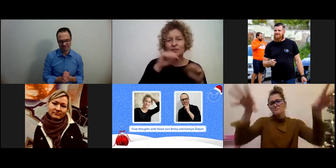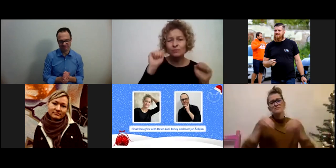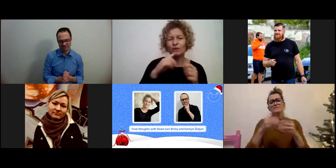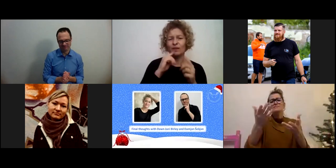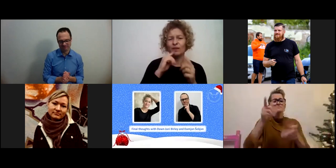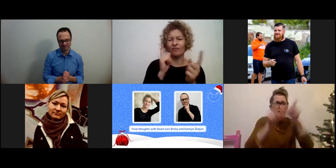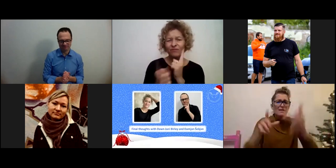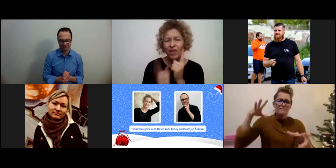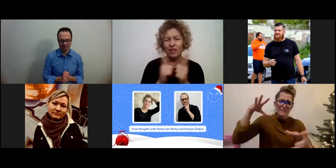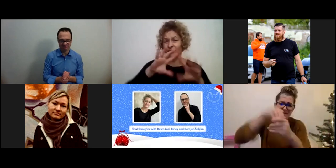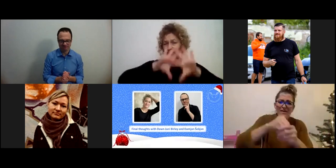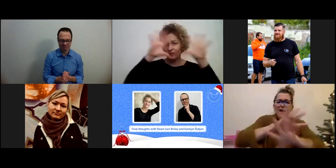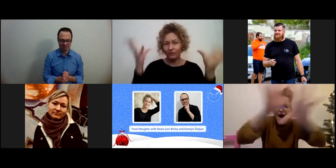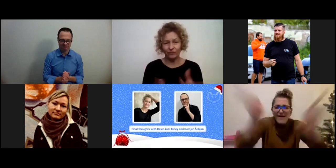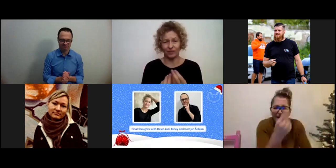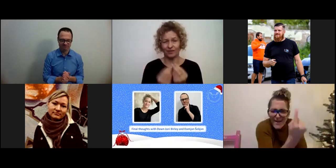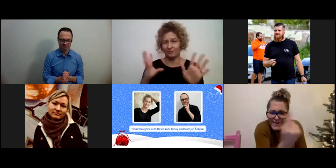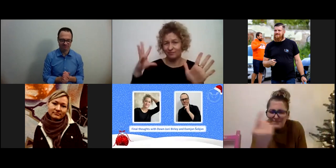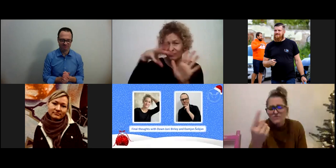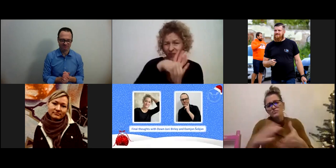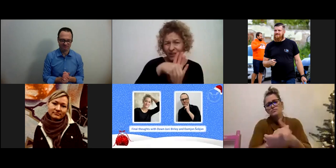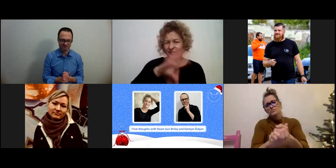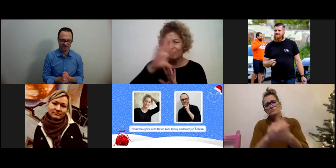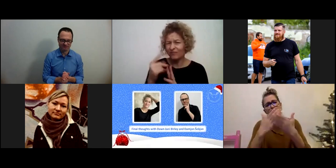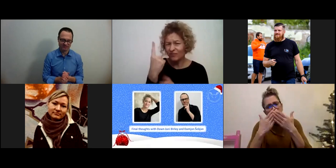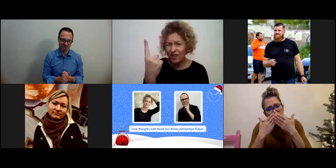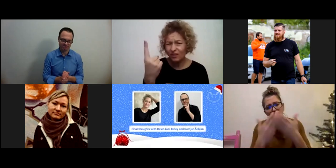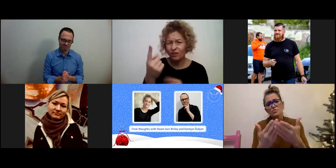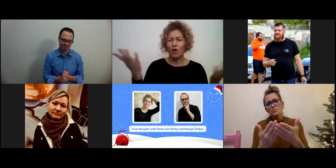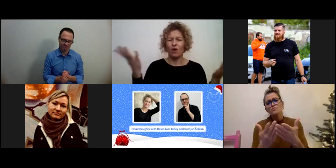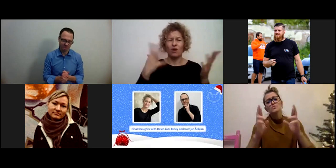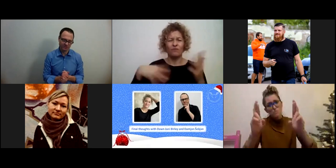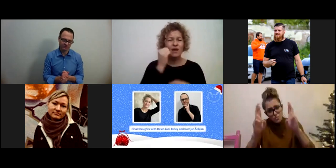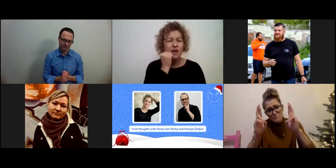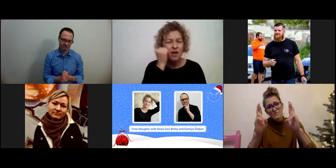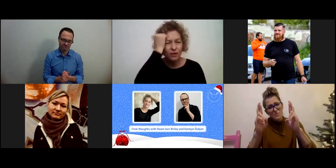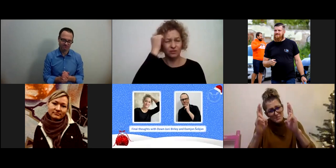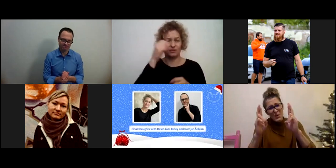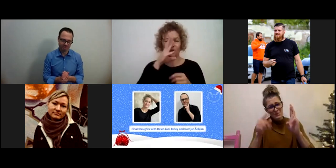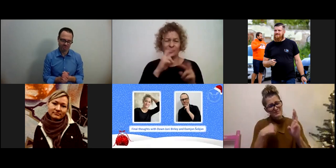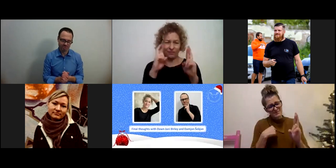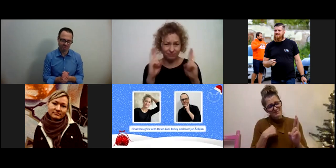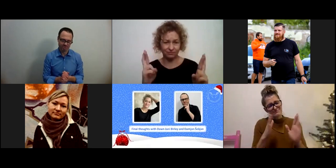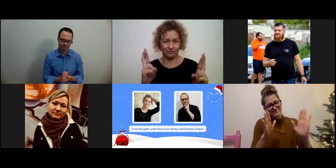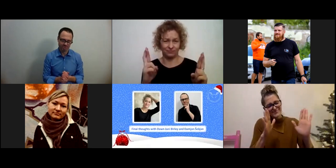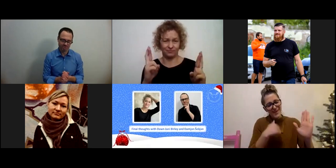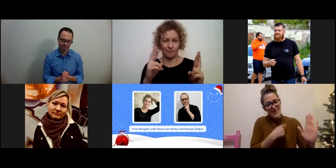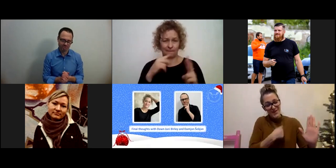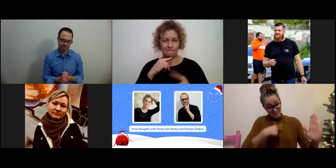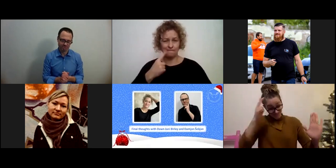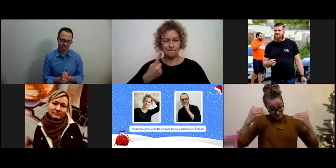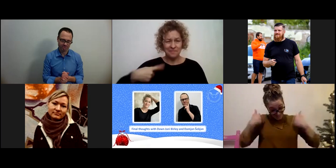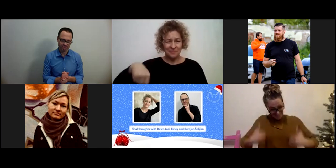And you also organized it all. You had, just really amazing. I applaud